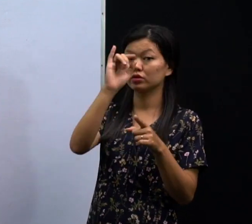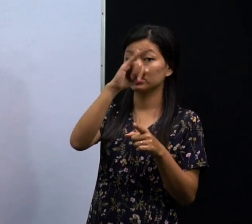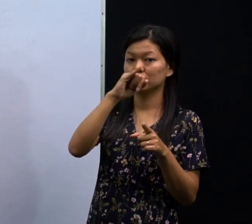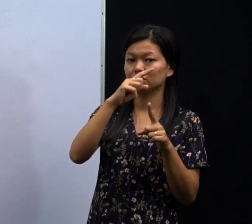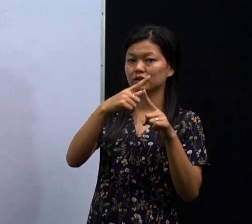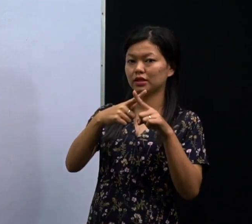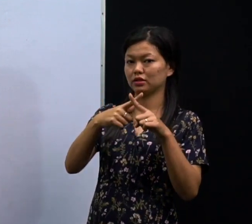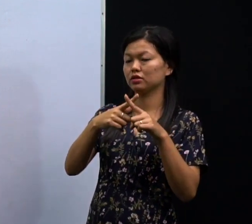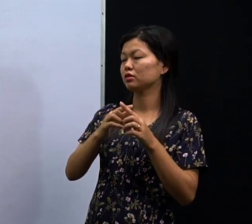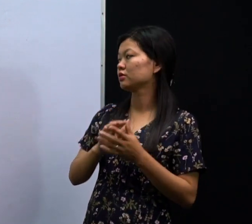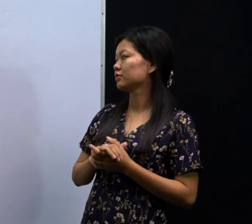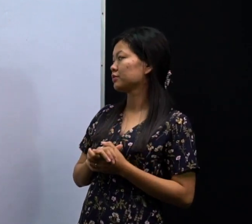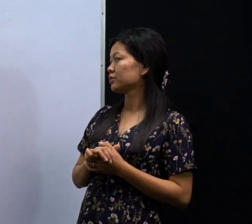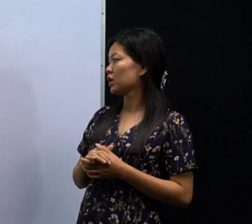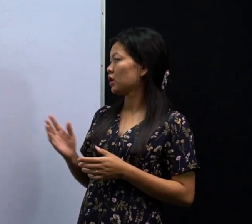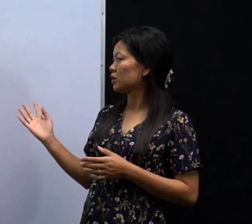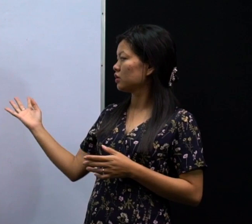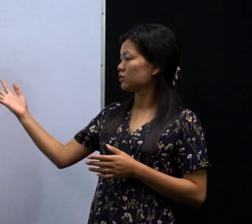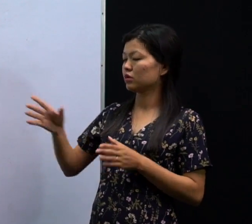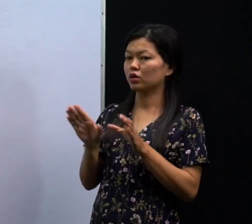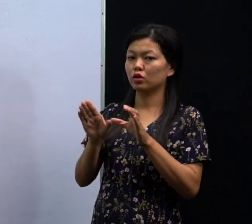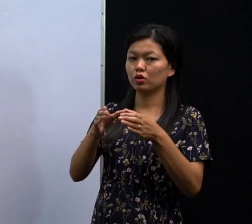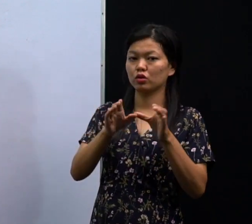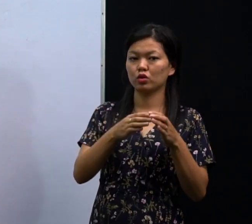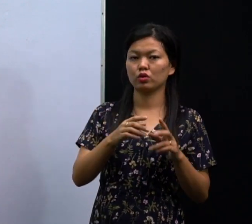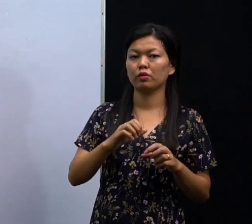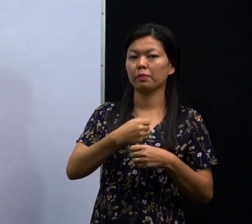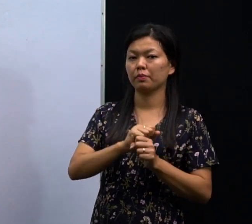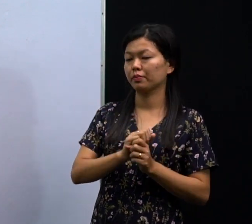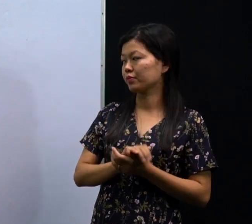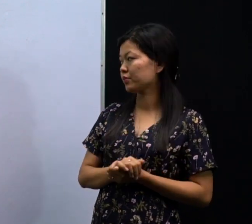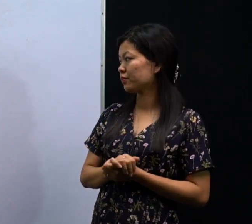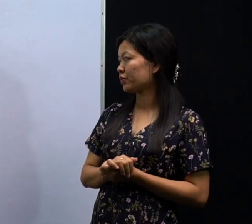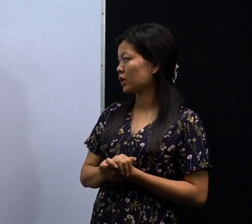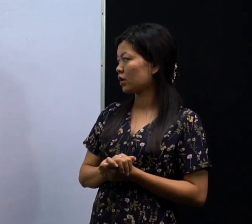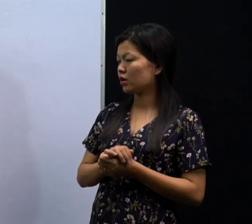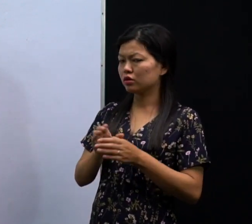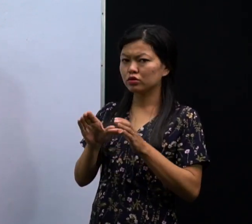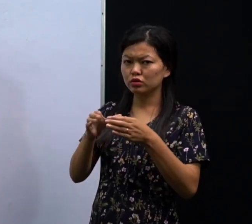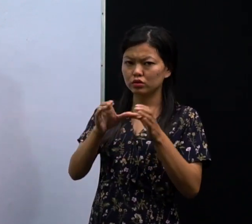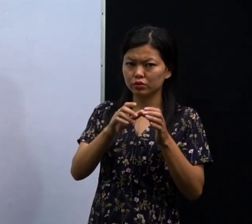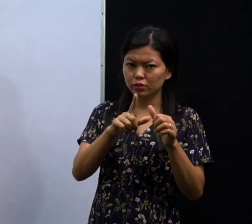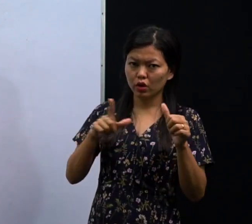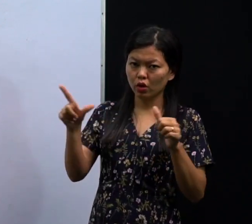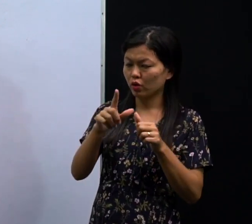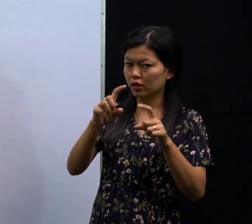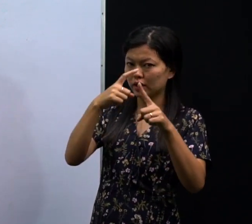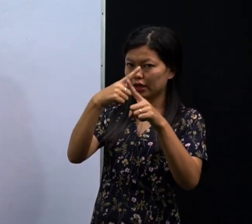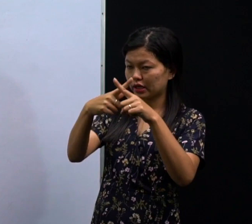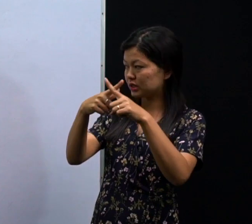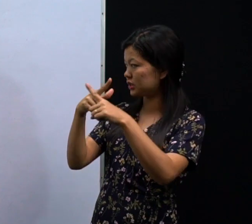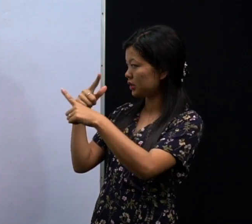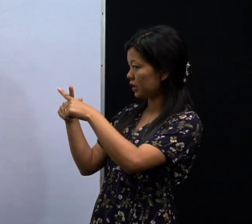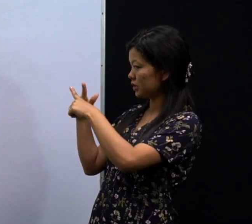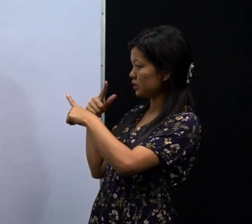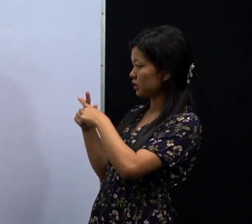sorry. Now we have to make them a group. So group means x you can make them group. You can easily control.